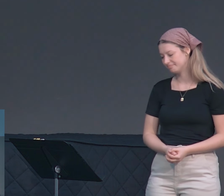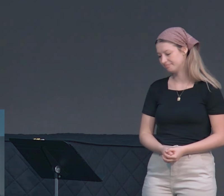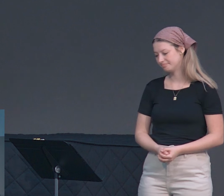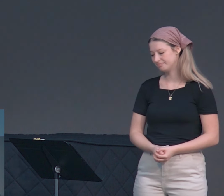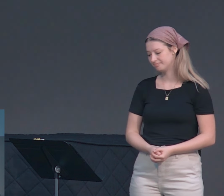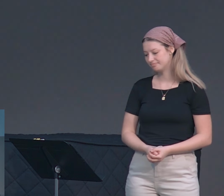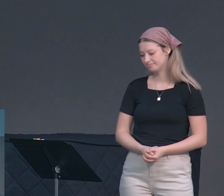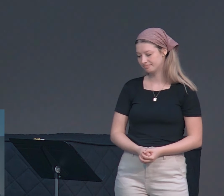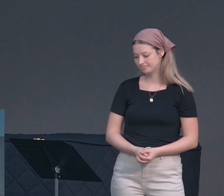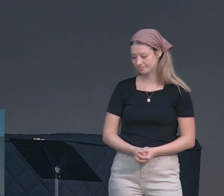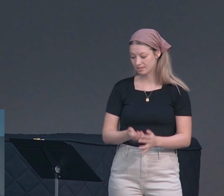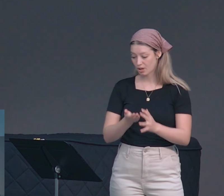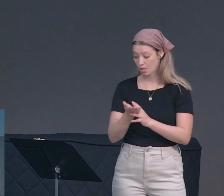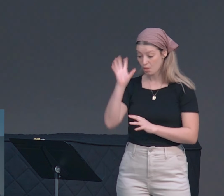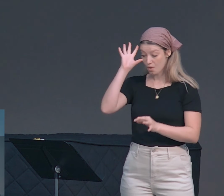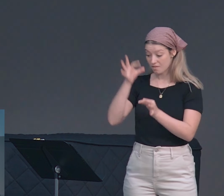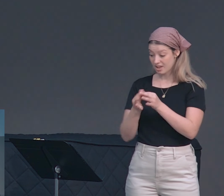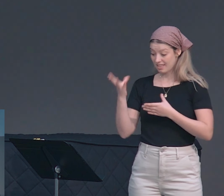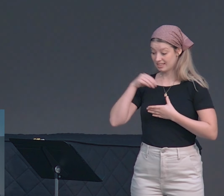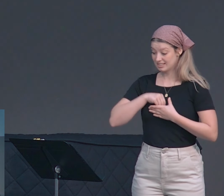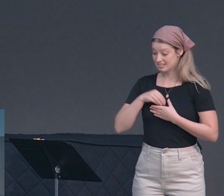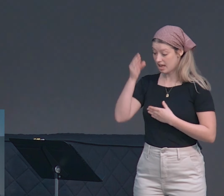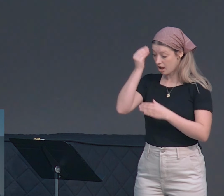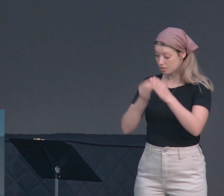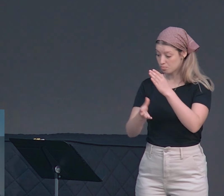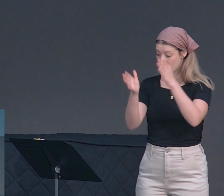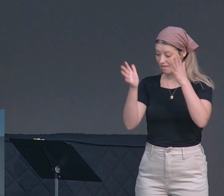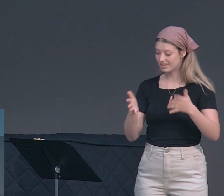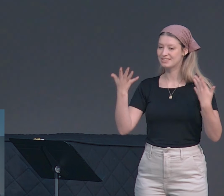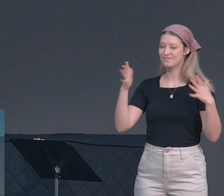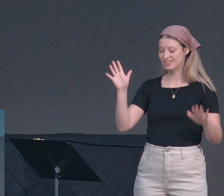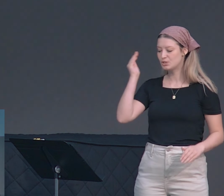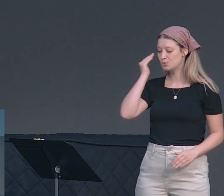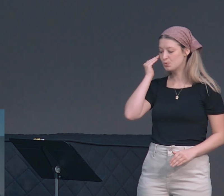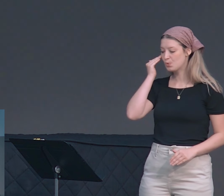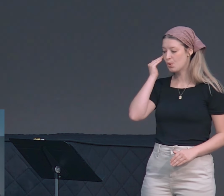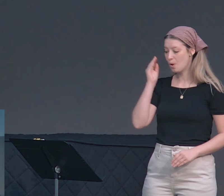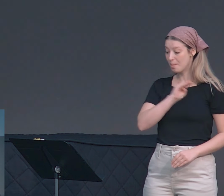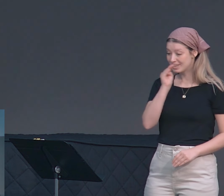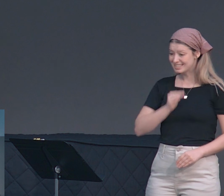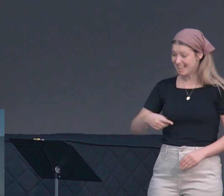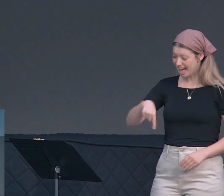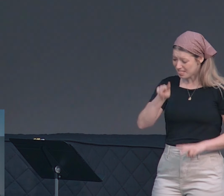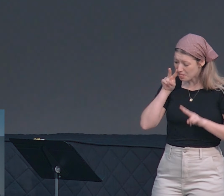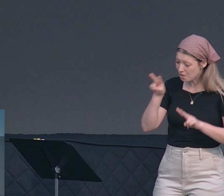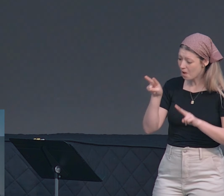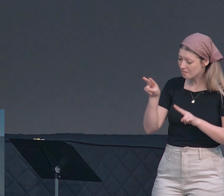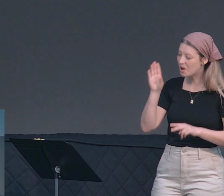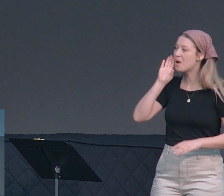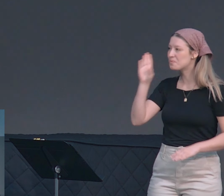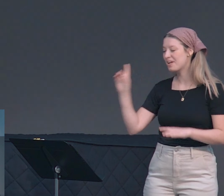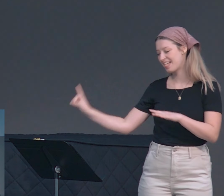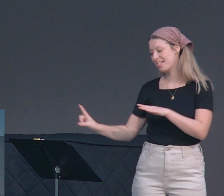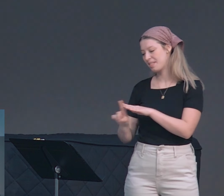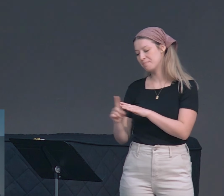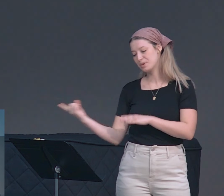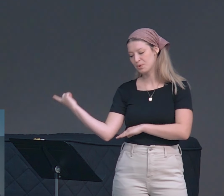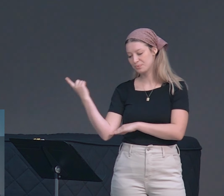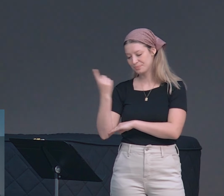sight. By faith the prophet saw a day when the longed for